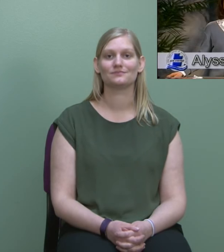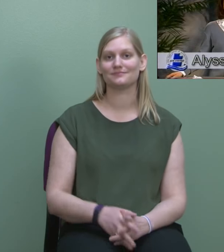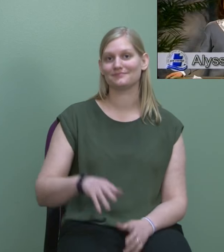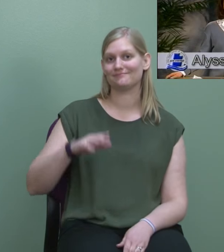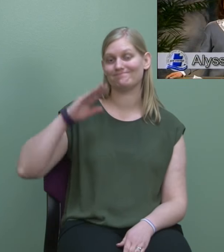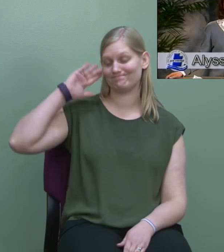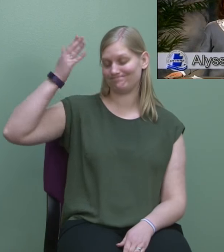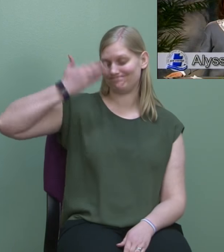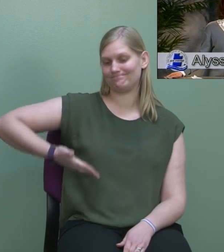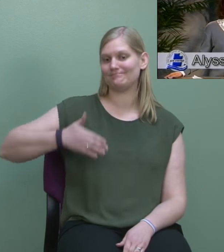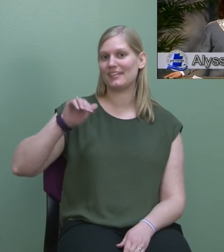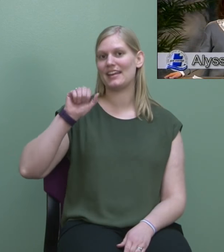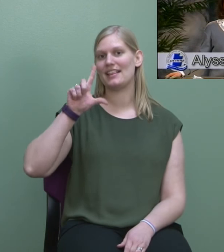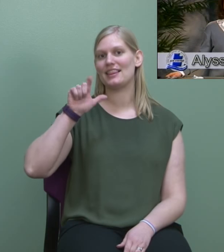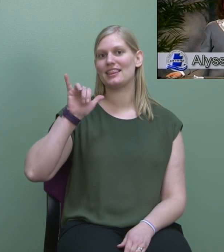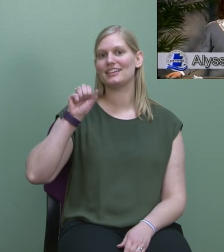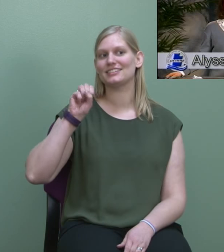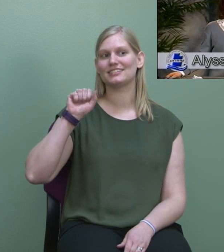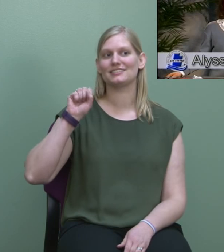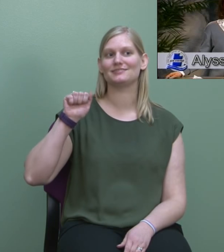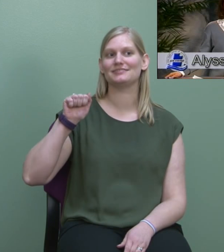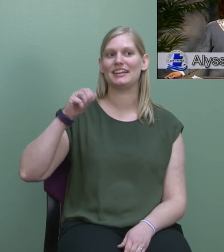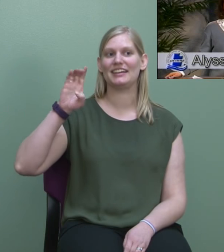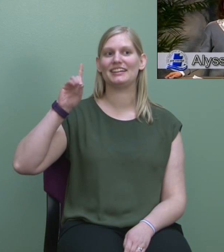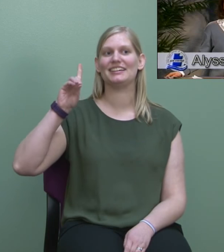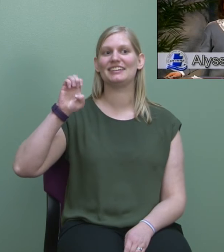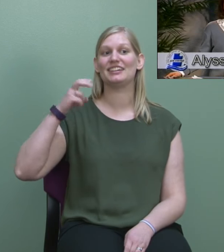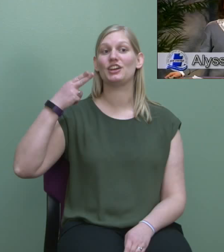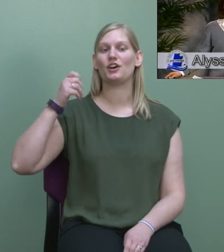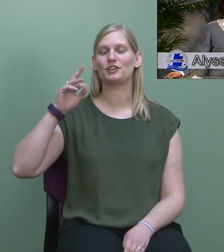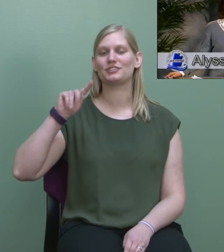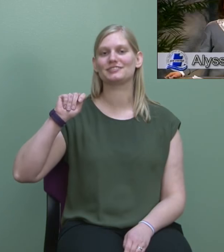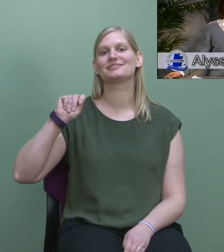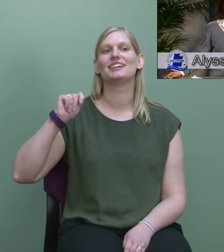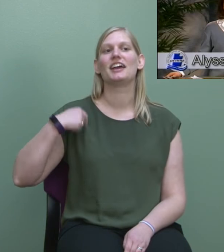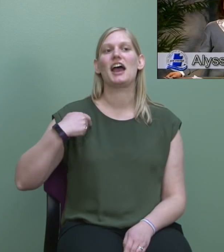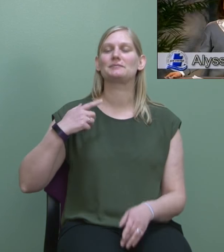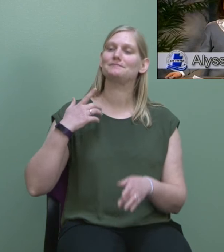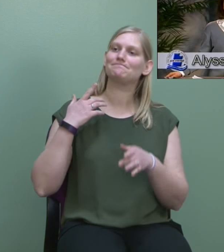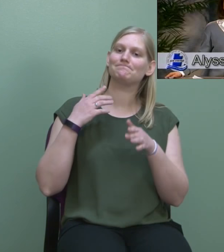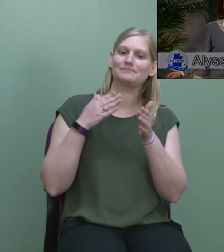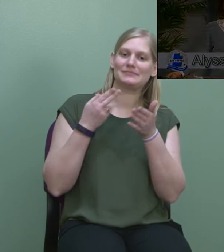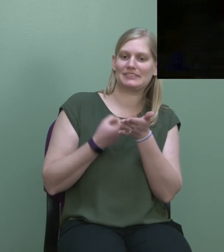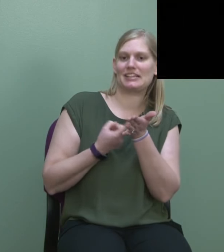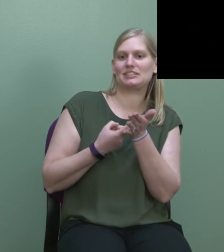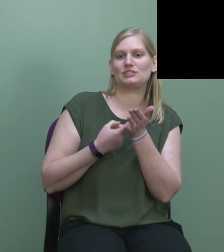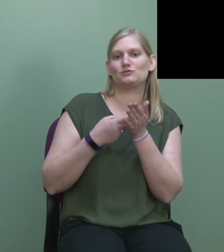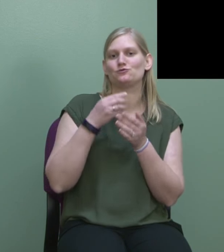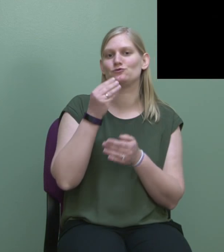My name is Alyssa DeHart, and today I will be talking to you about nutrition and the food guide pyramid.